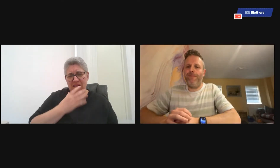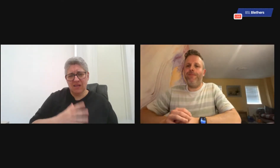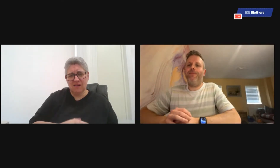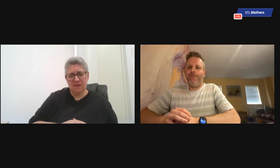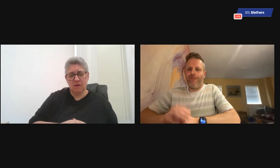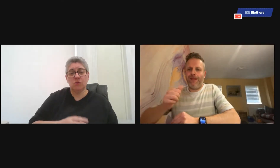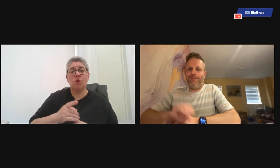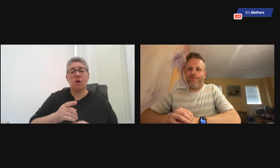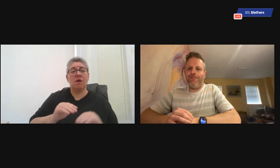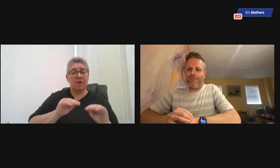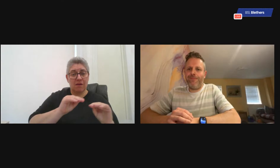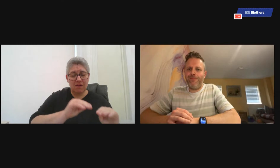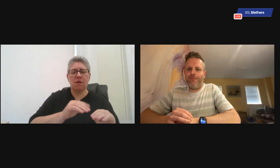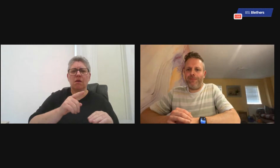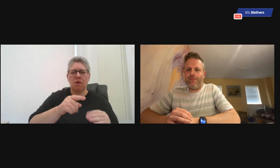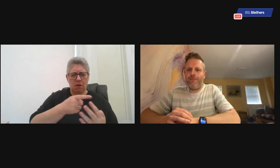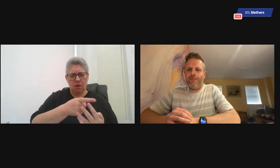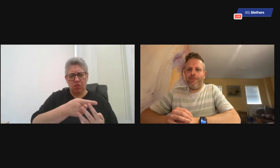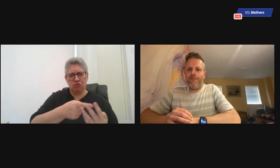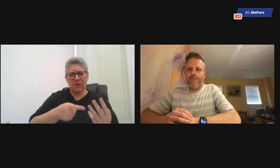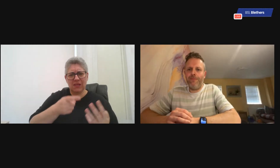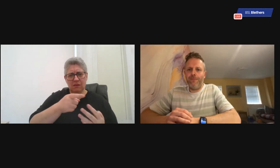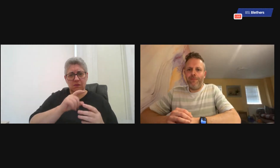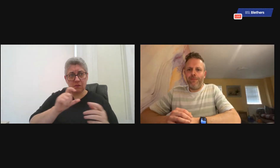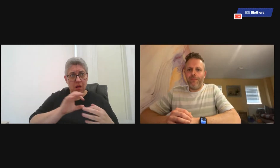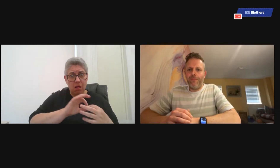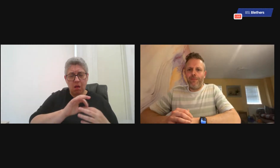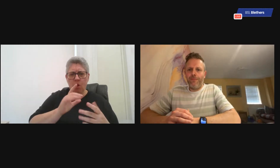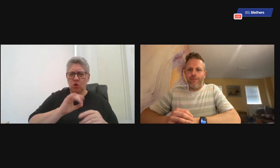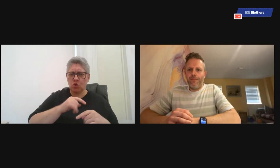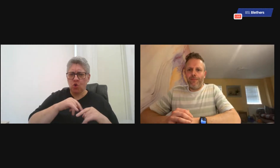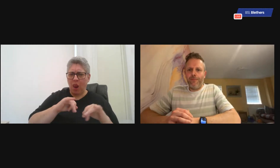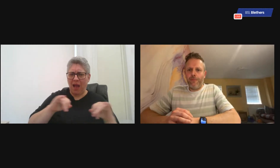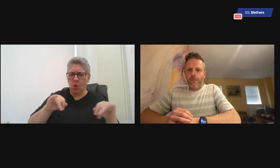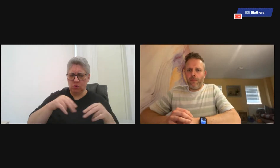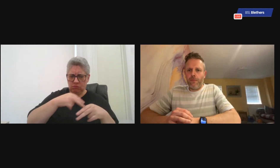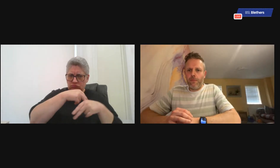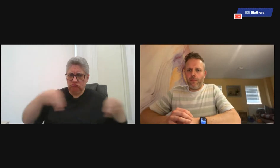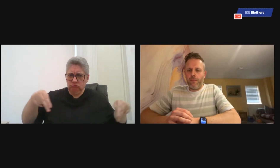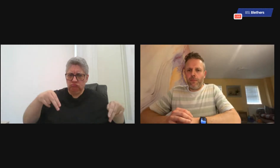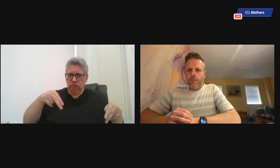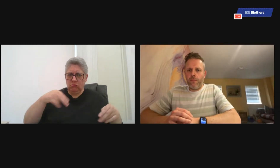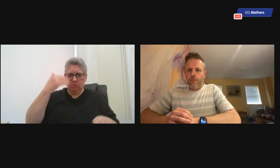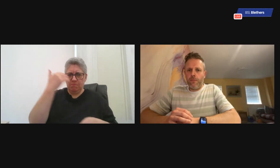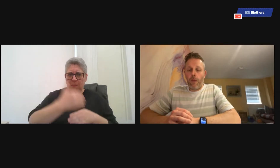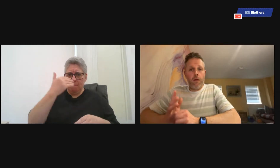Yeah, they So have now the 21-year-old's gone to their own life. their own flat. Amazing.